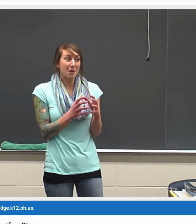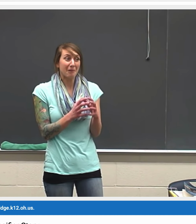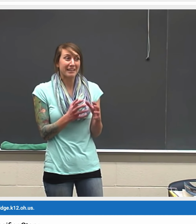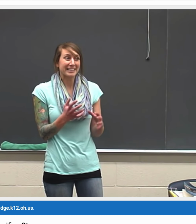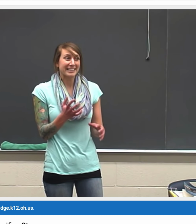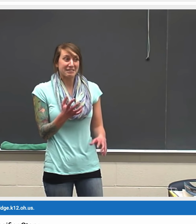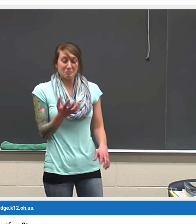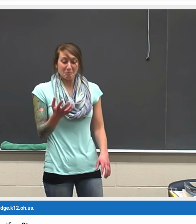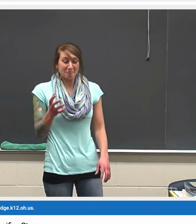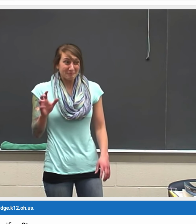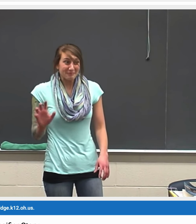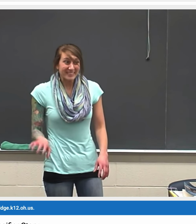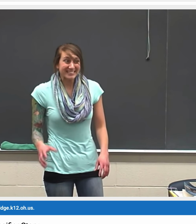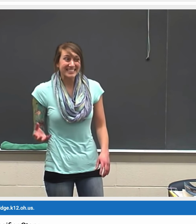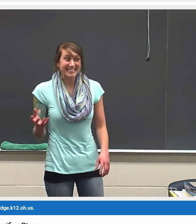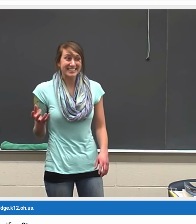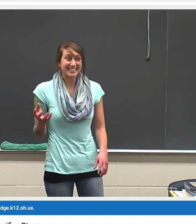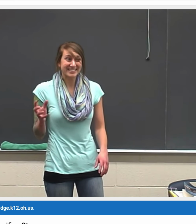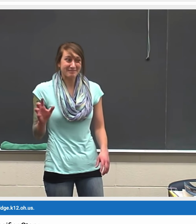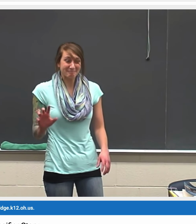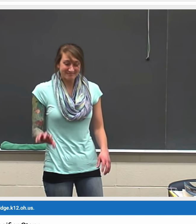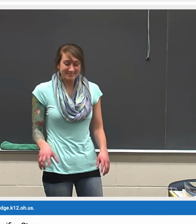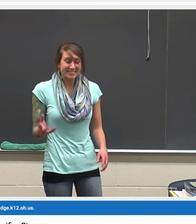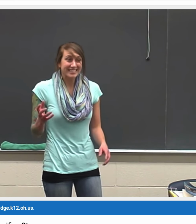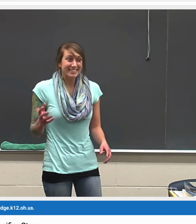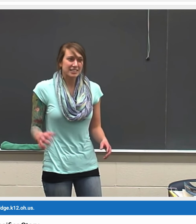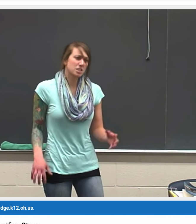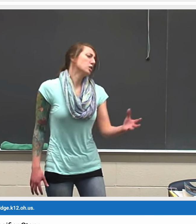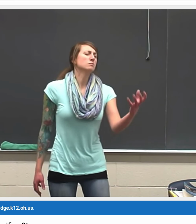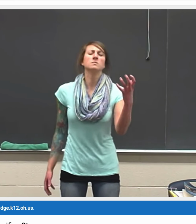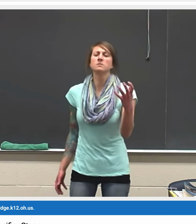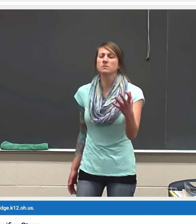It's a ball. You can bounce it.